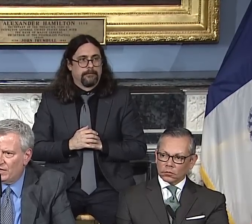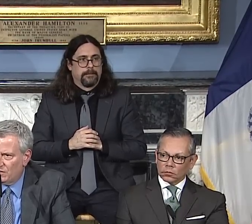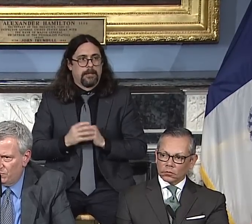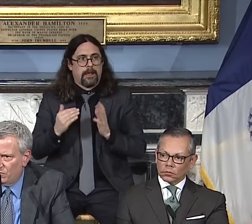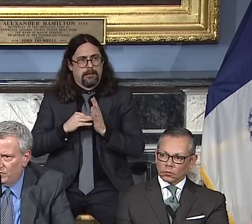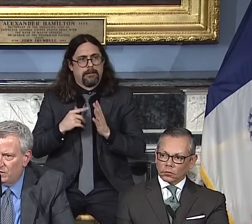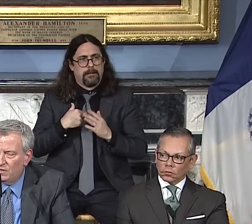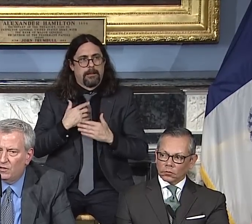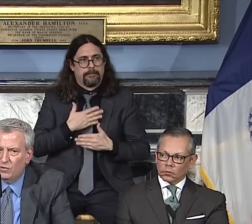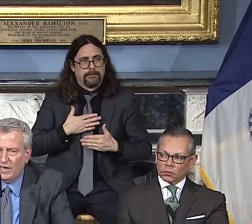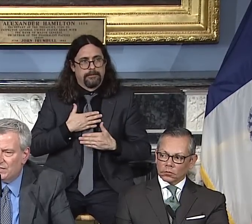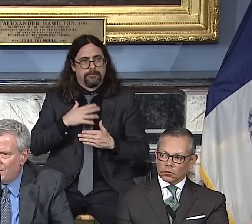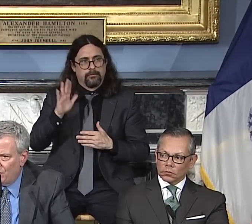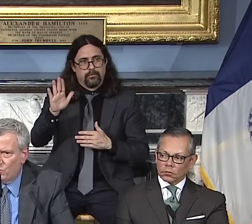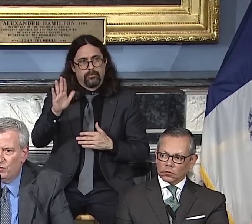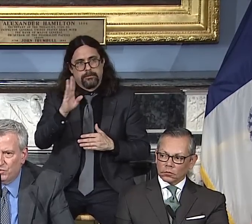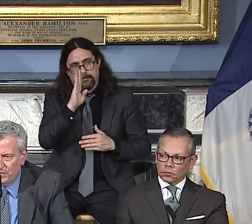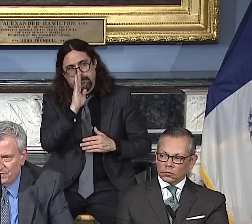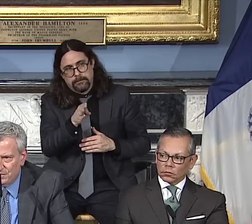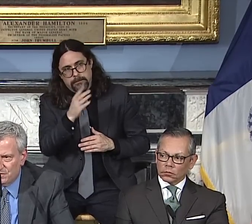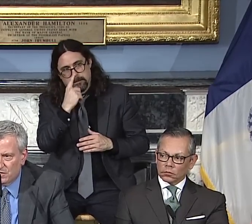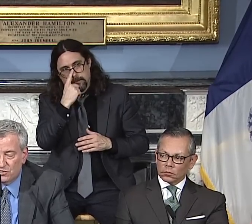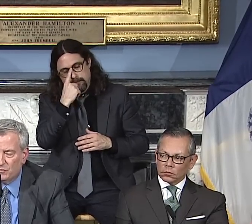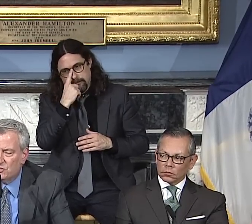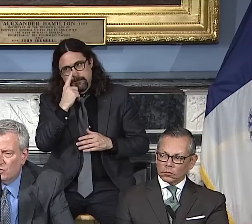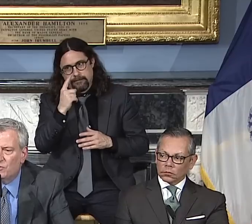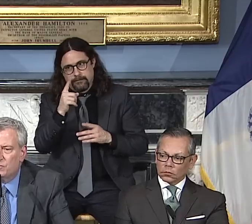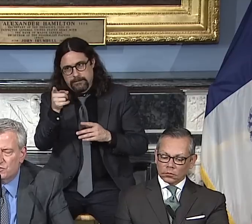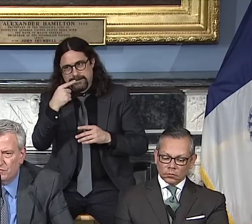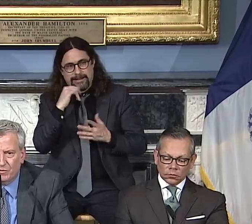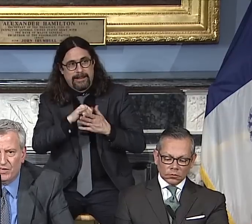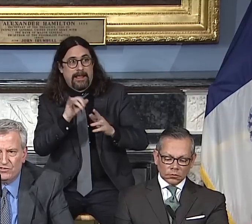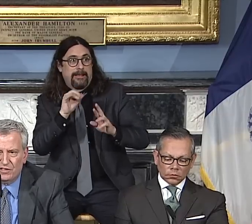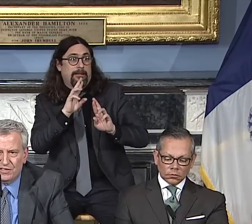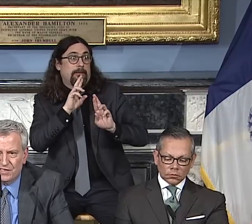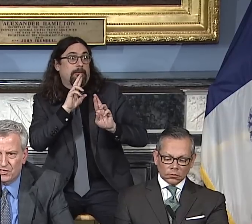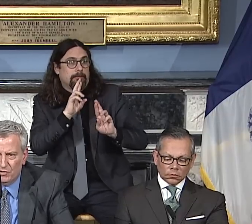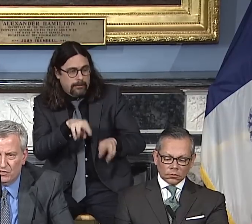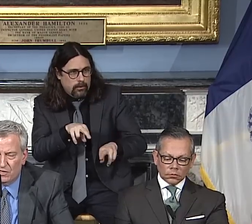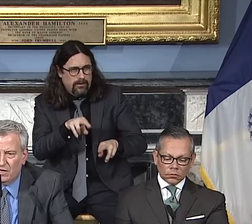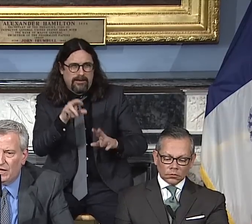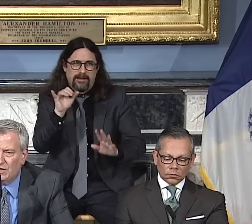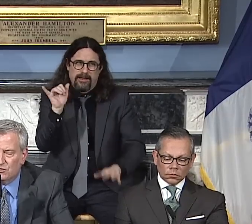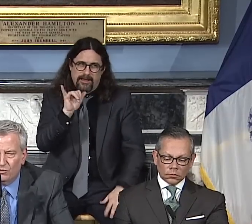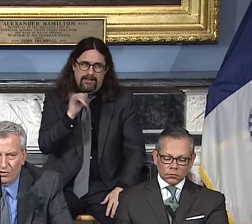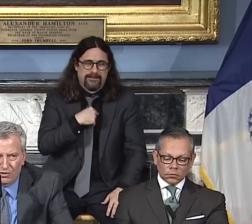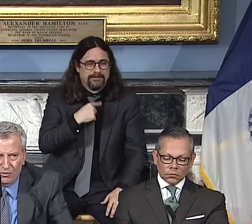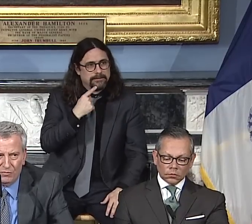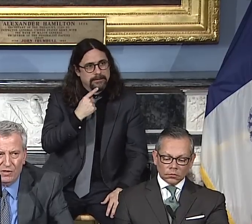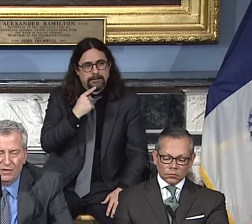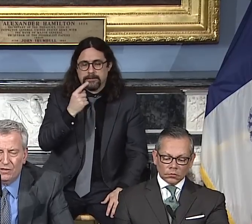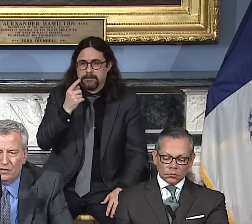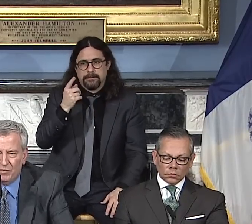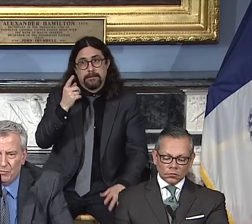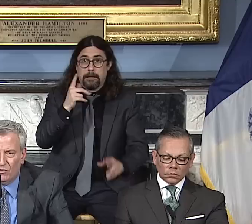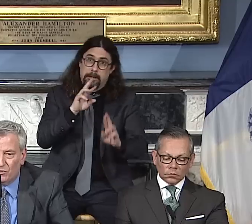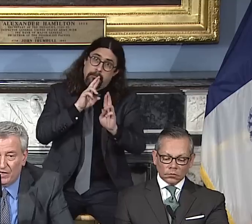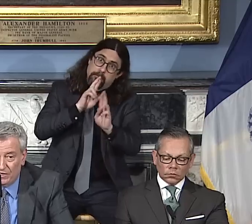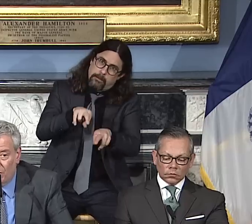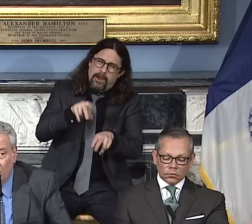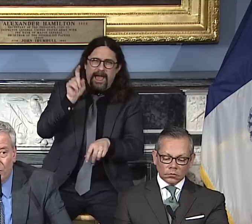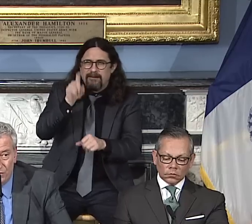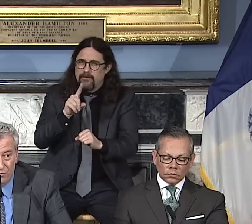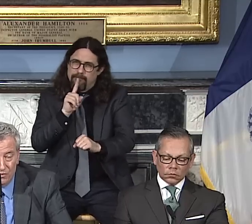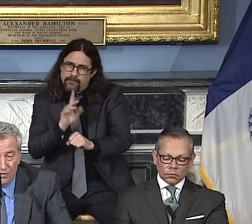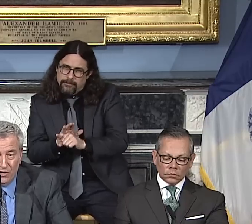report, but you can't confirm it. I want to ask everyone, please, because there's going to be so much misinformation in these next months. I ask you all, the people are